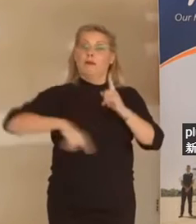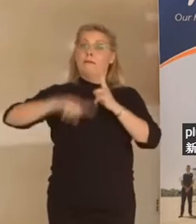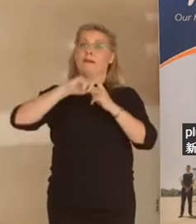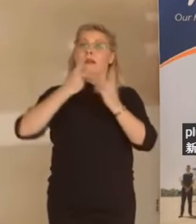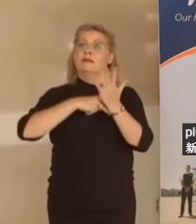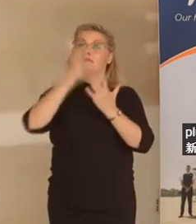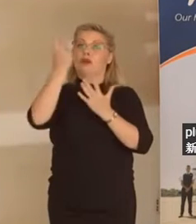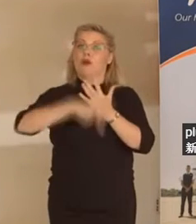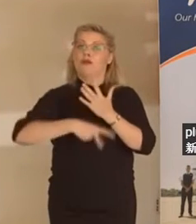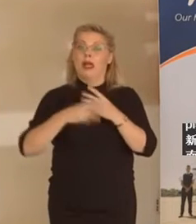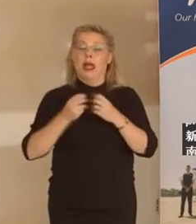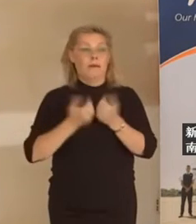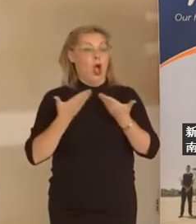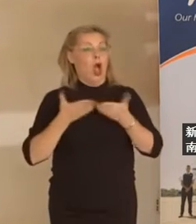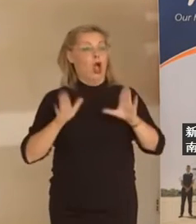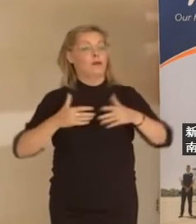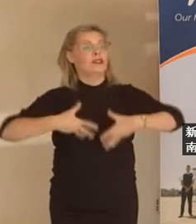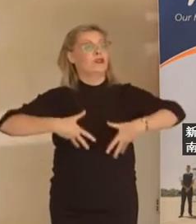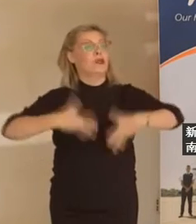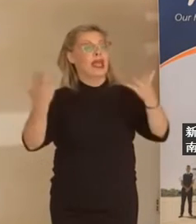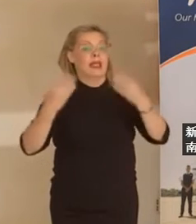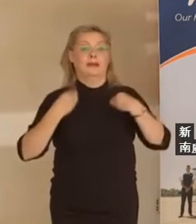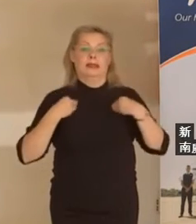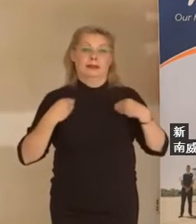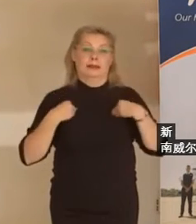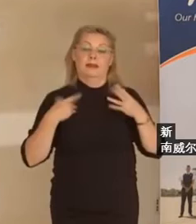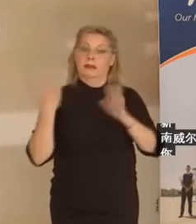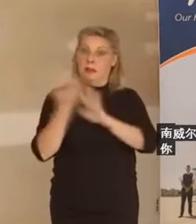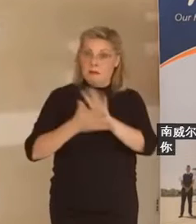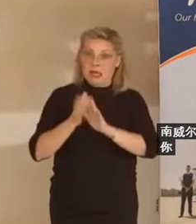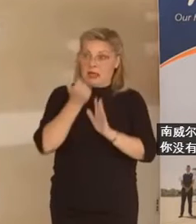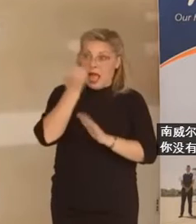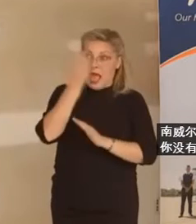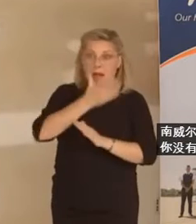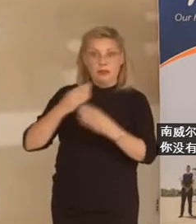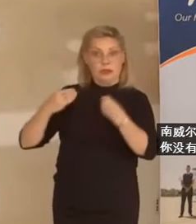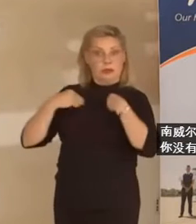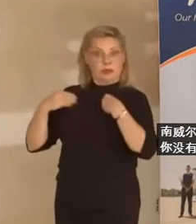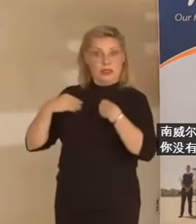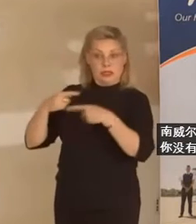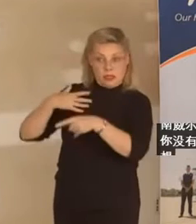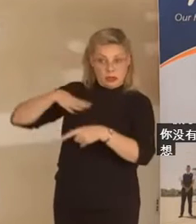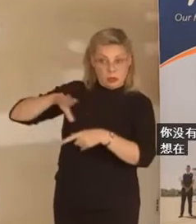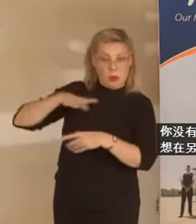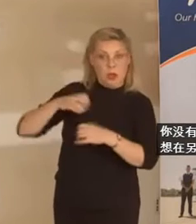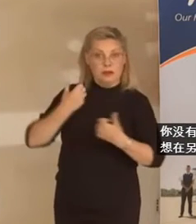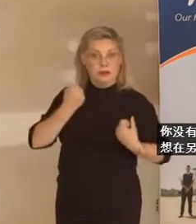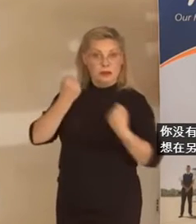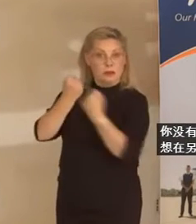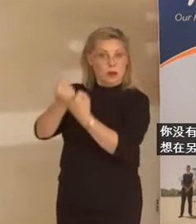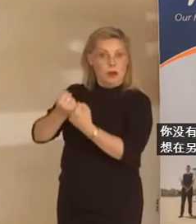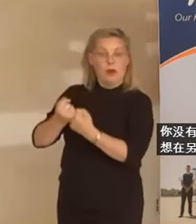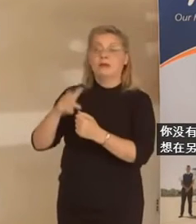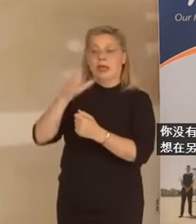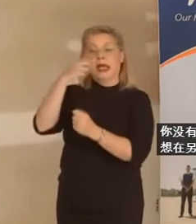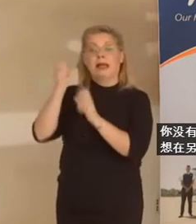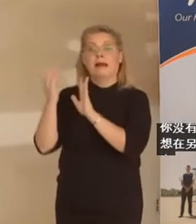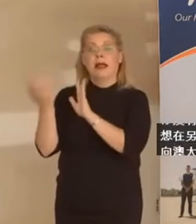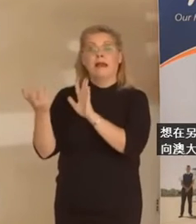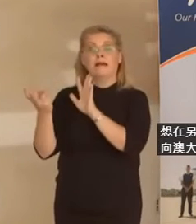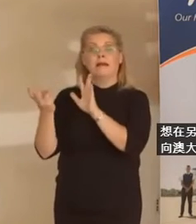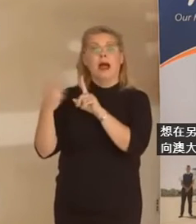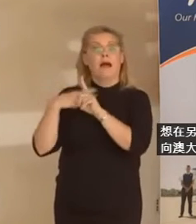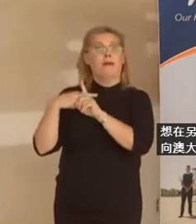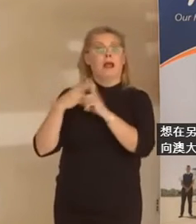Indigenous businesses across New South Wales, indeed across the country, if you're not getting the support that you would like to get in another state,